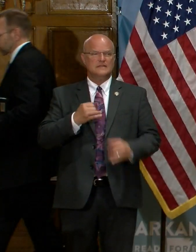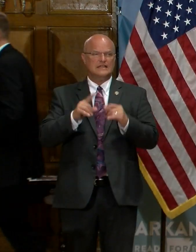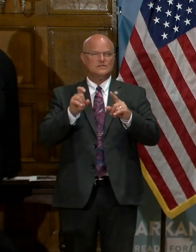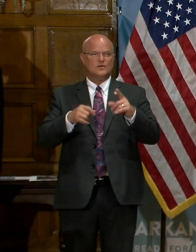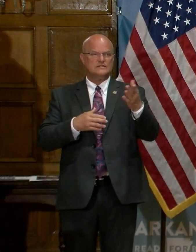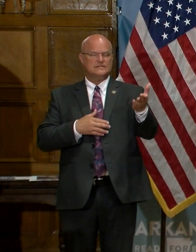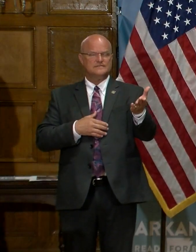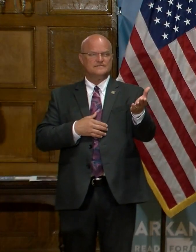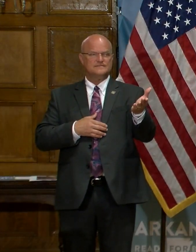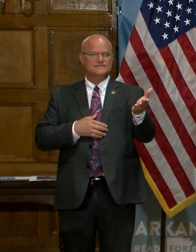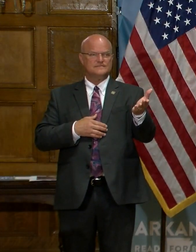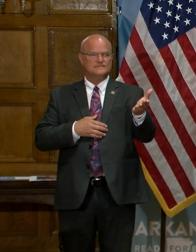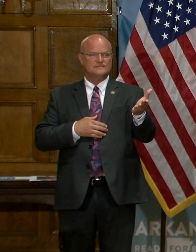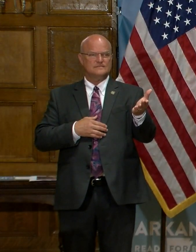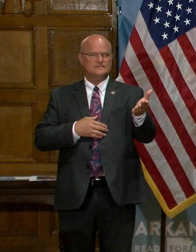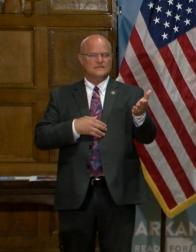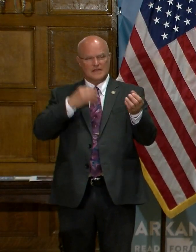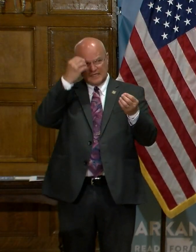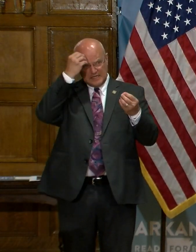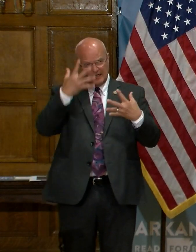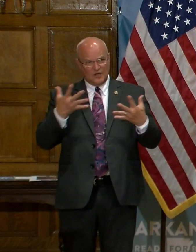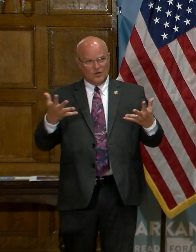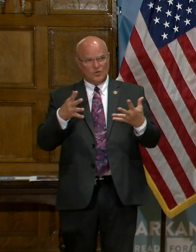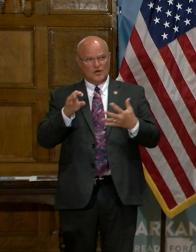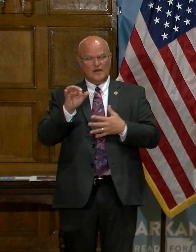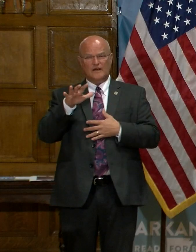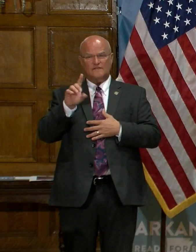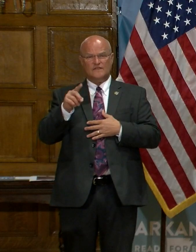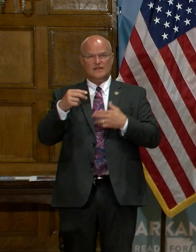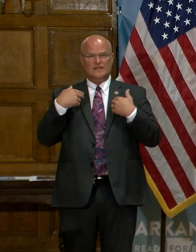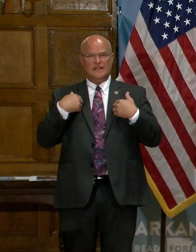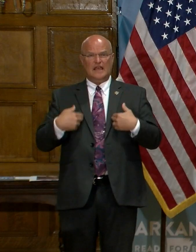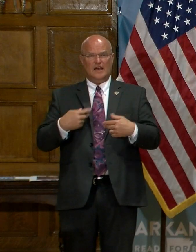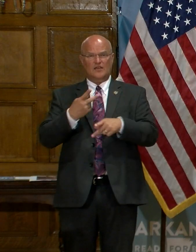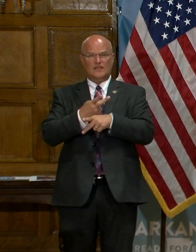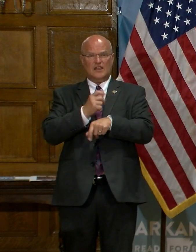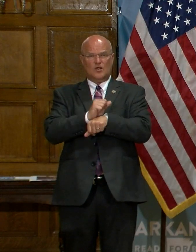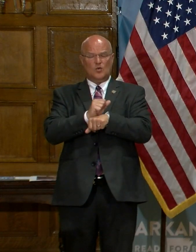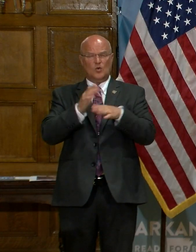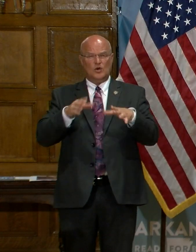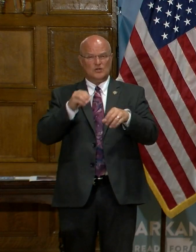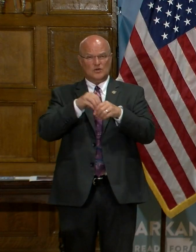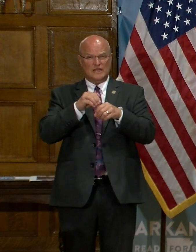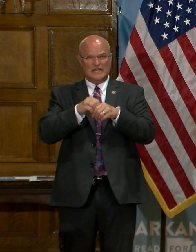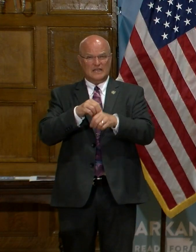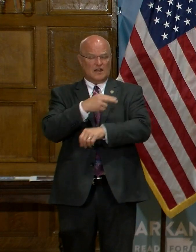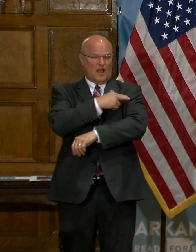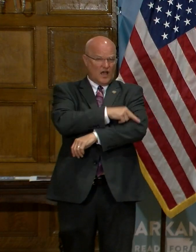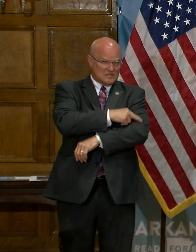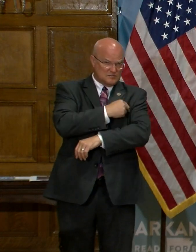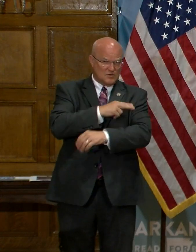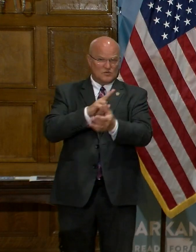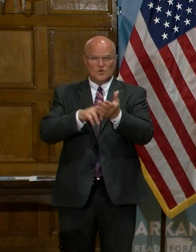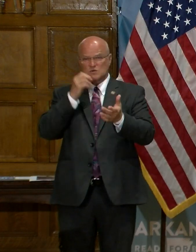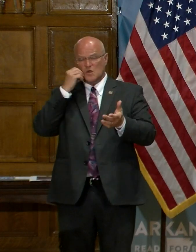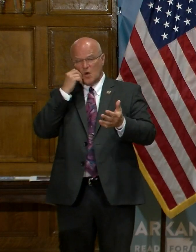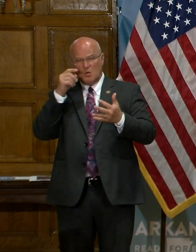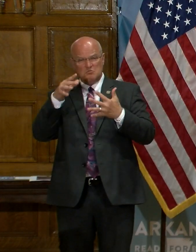Last question. Can you tell us what fields the healthcare workers were in, specifically hospital, nursing